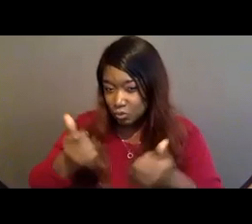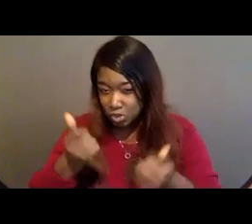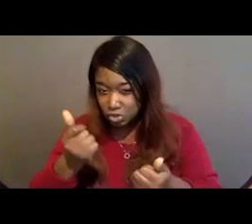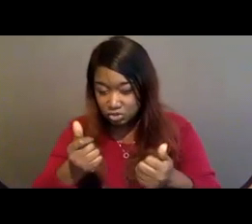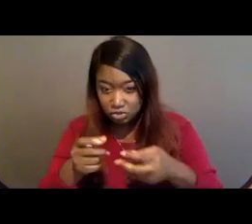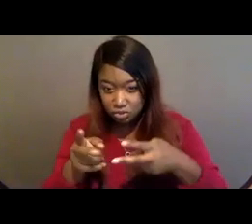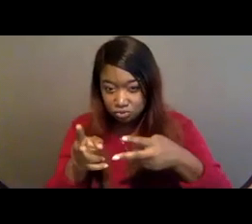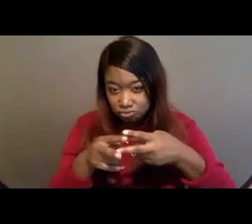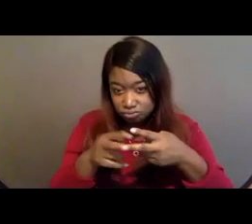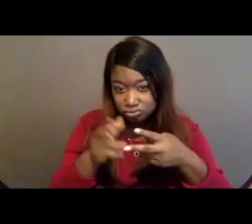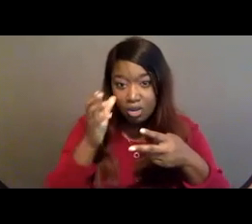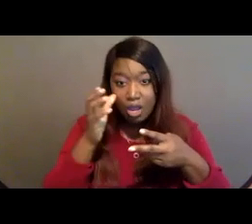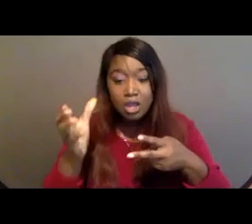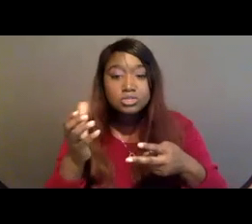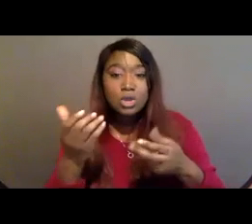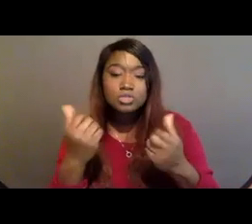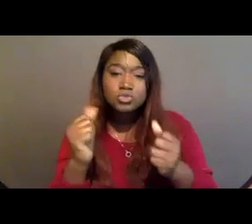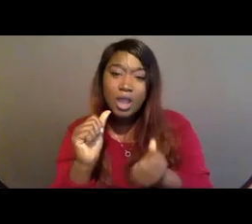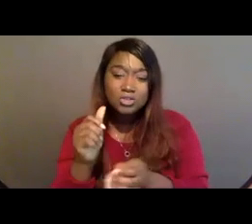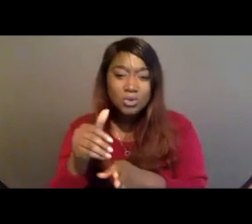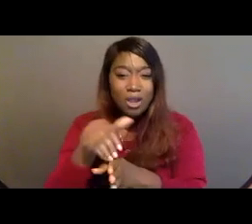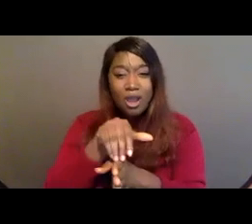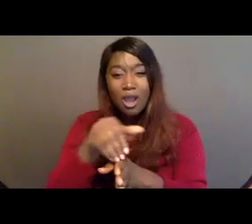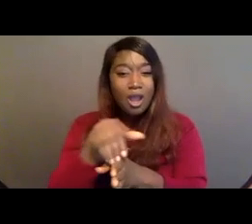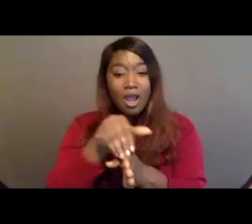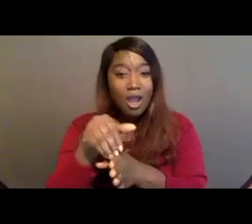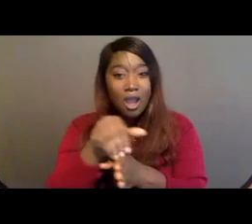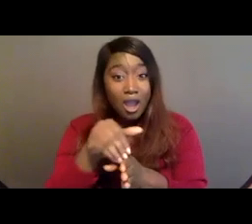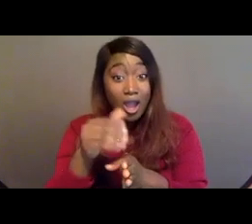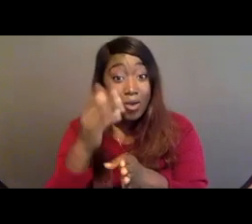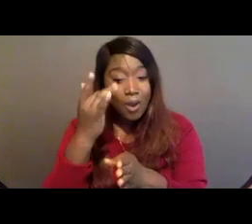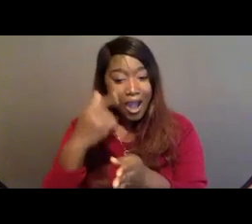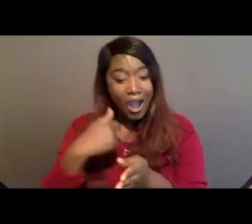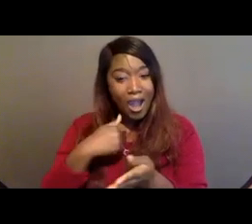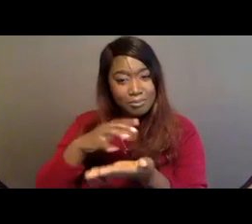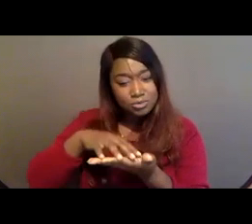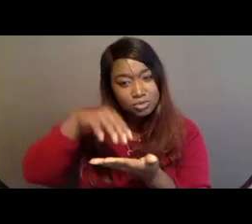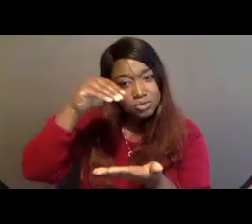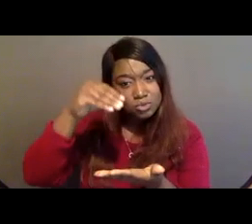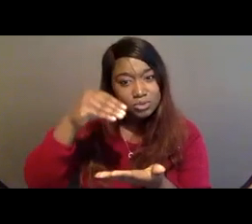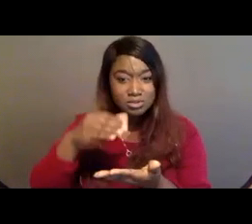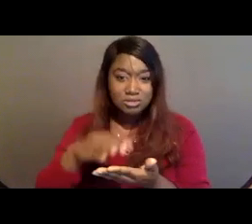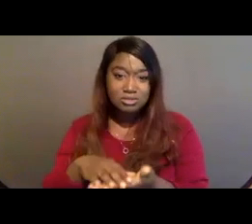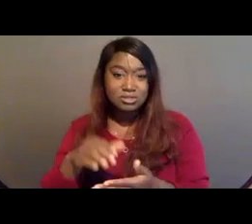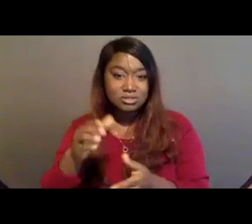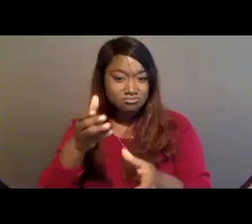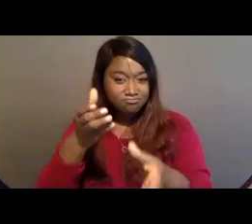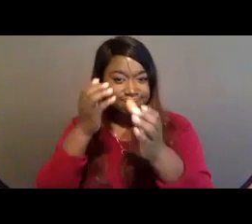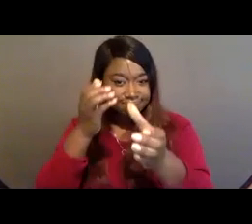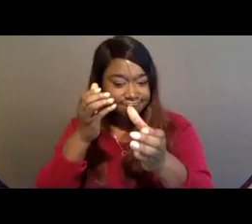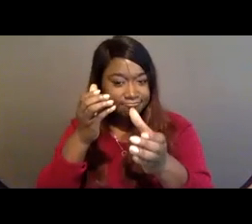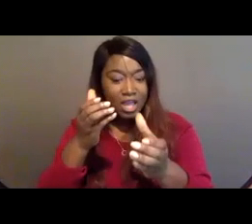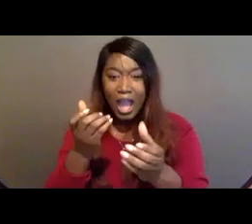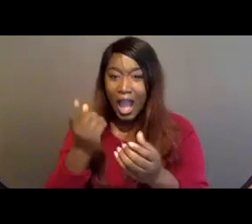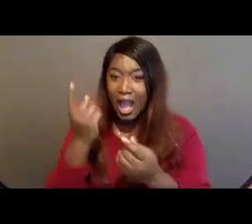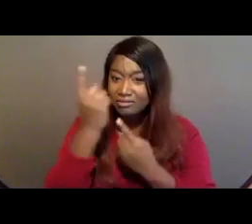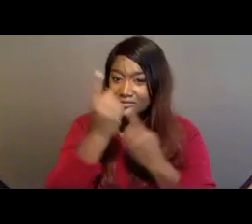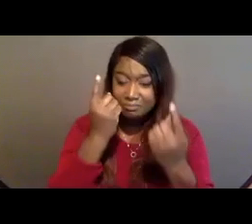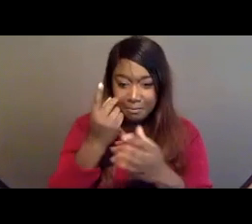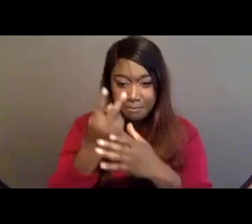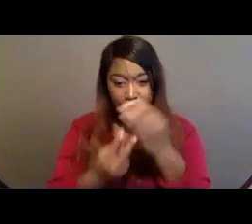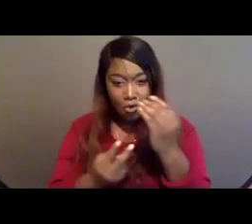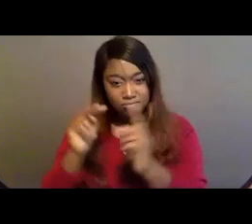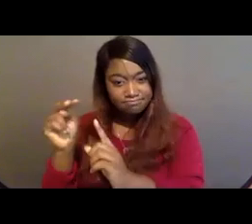in between both because I am the student scholar product of both ways of thinking, okay, and both